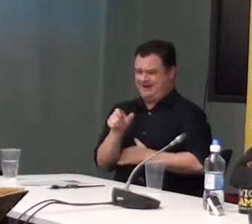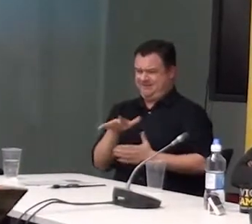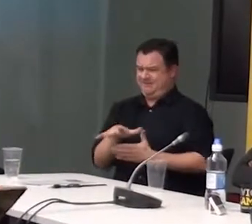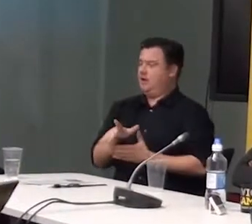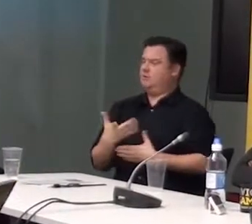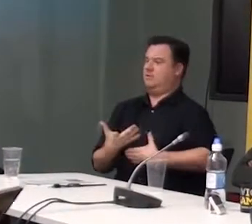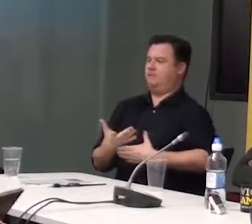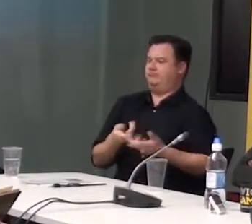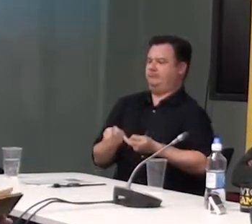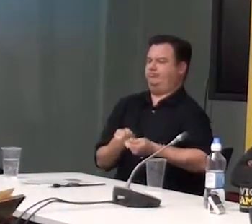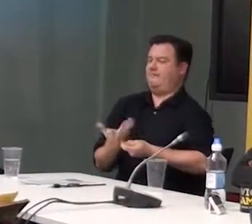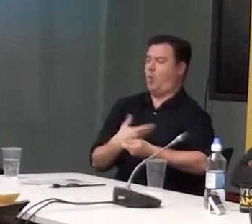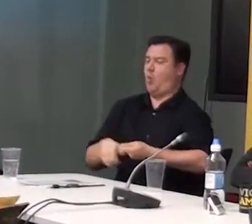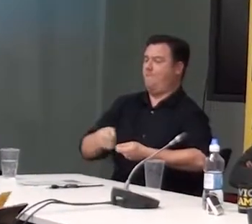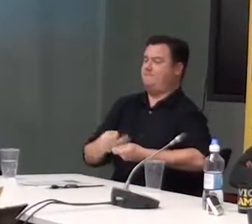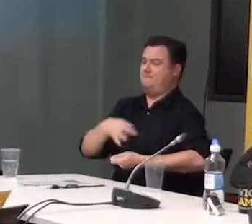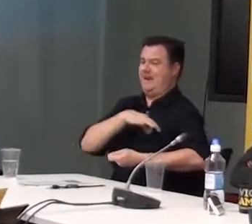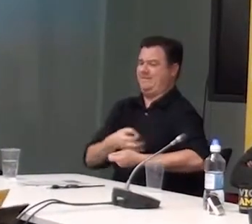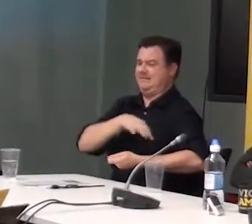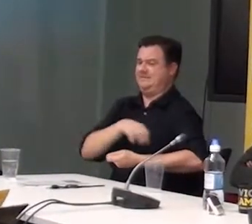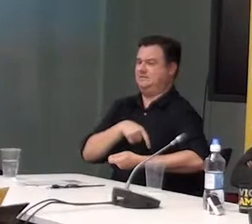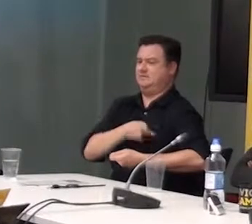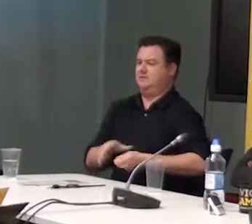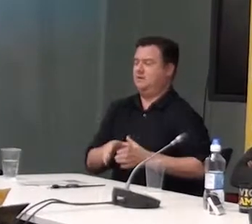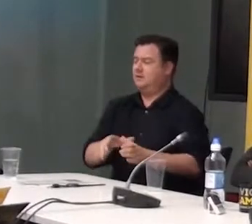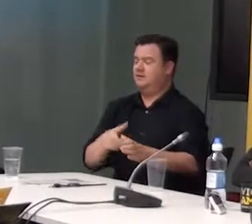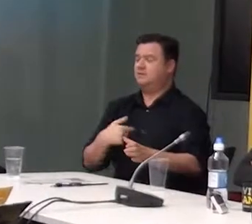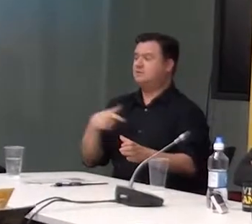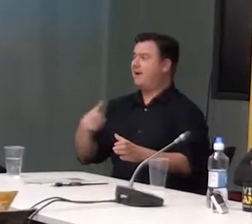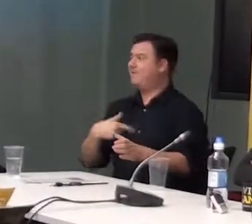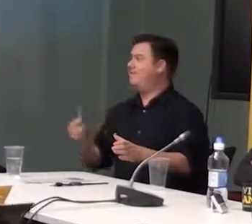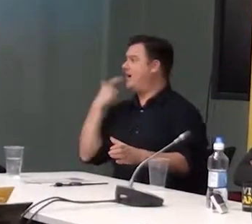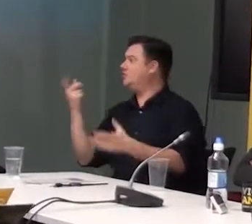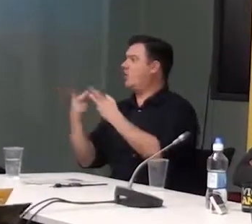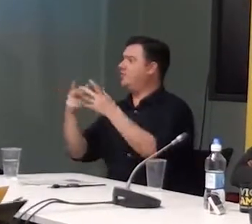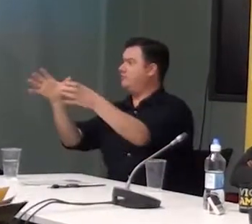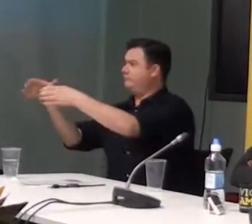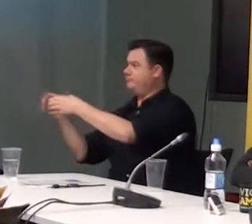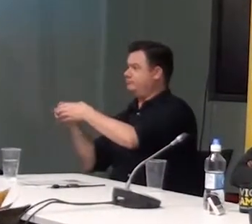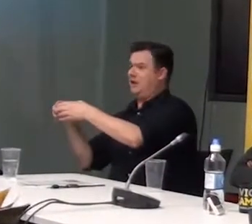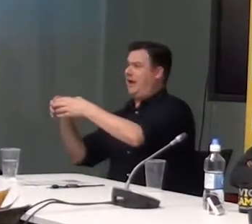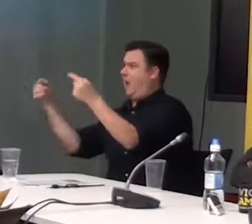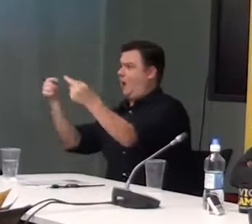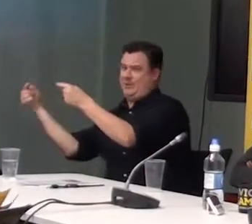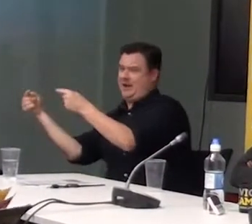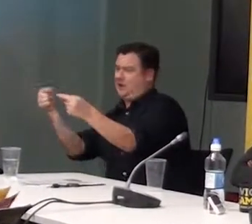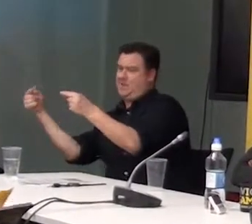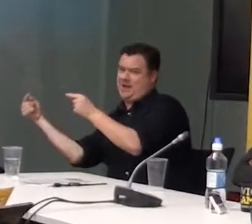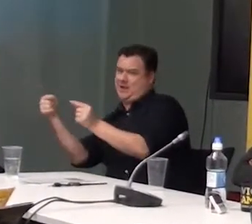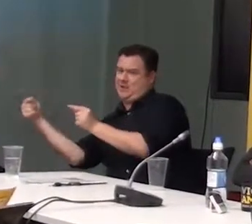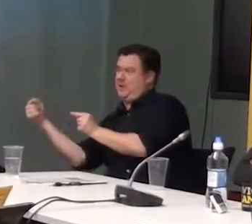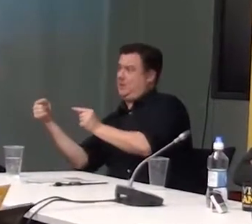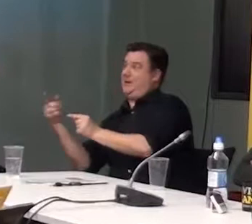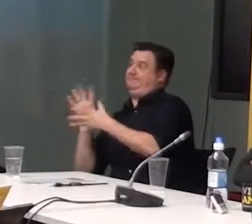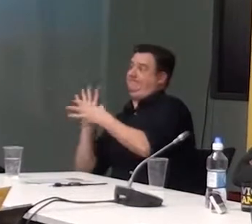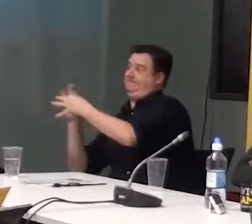own benefits. And so I think we have to find common cause with all those other people who are arguing the same thing, and there are many now in the